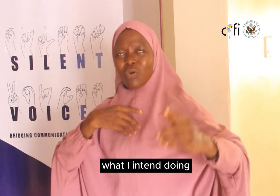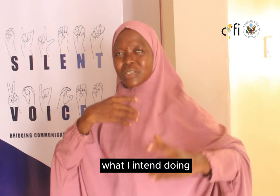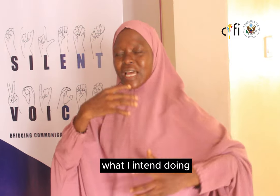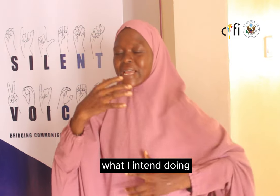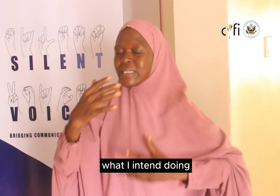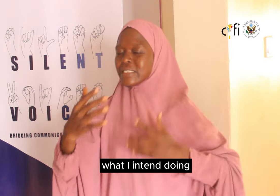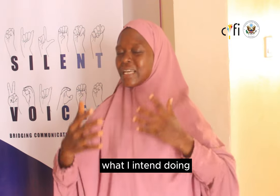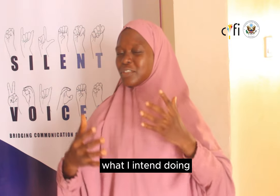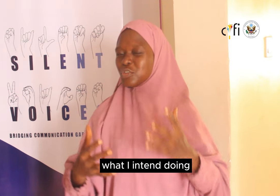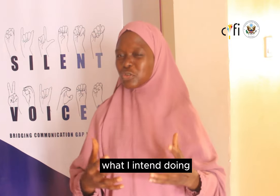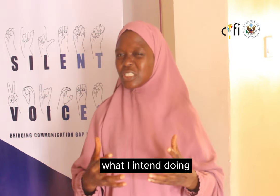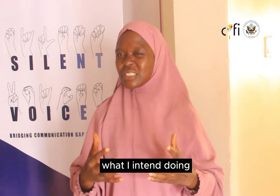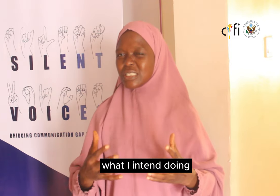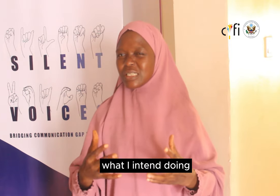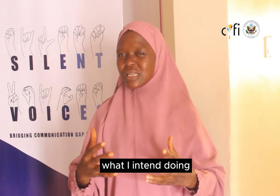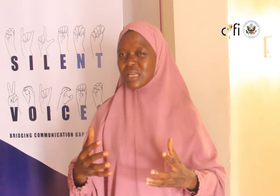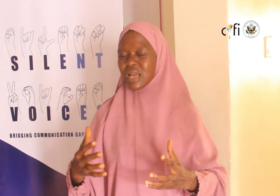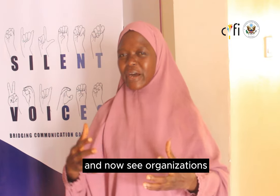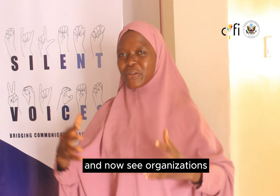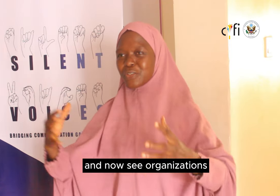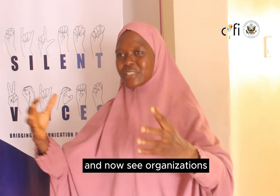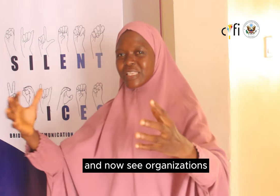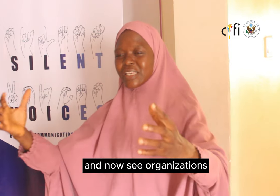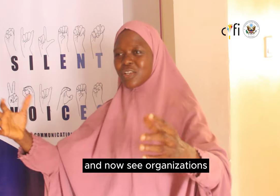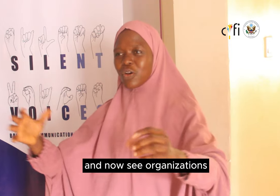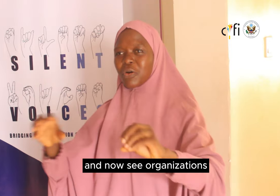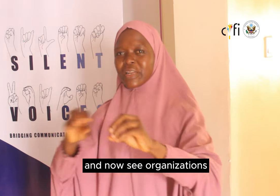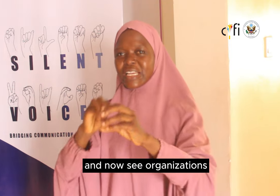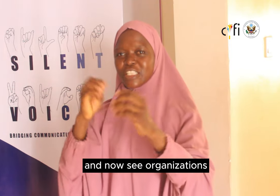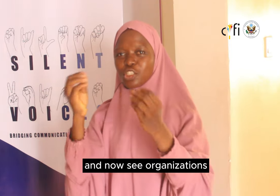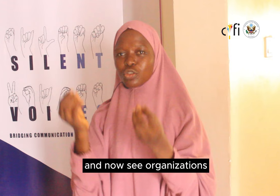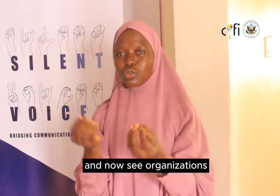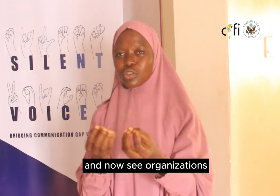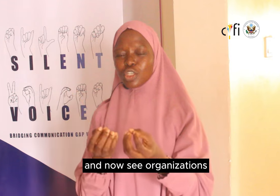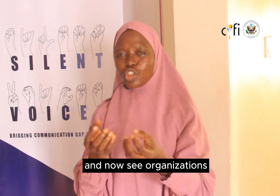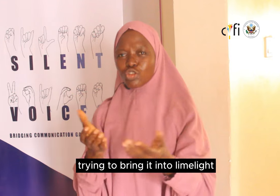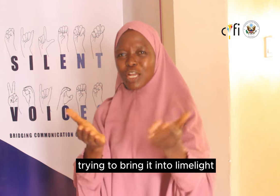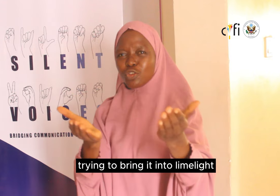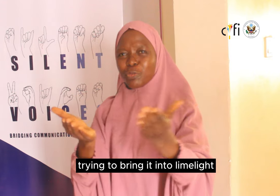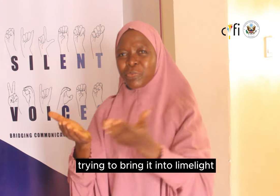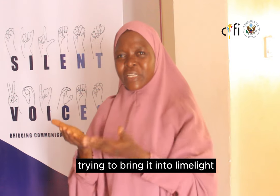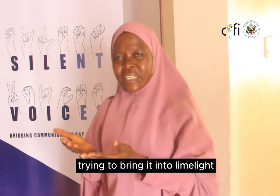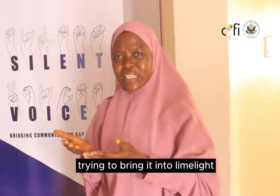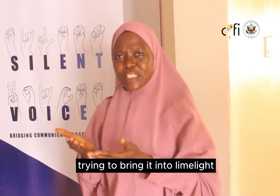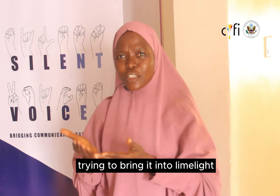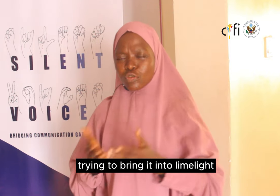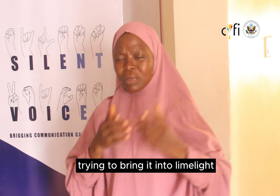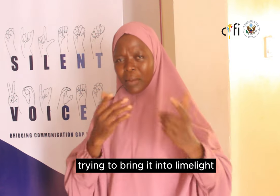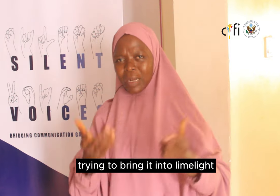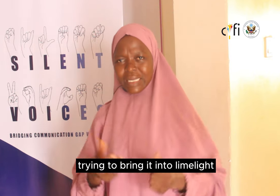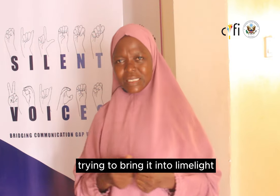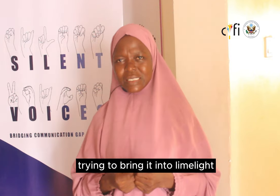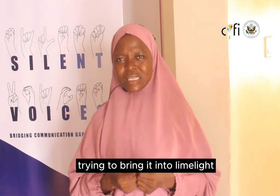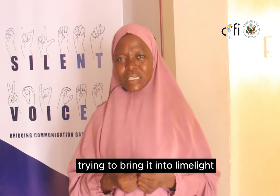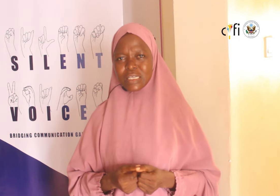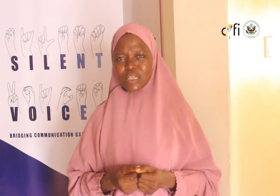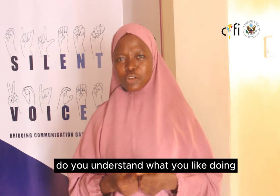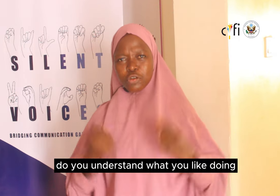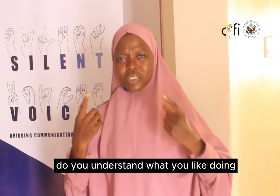what I intend doing. I now see organizations trying to bring it into limelight. Do you